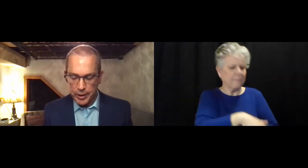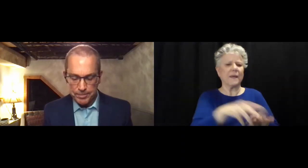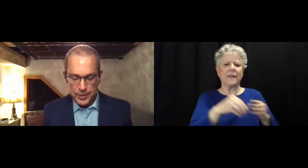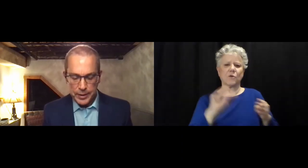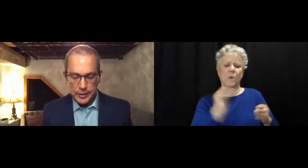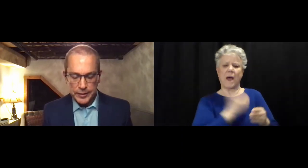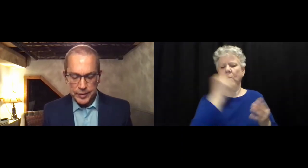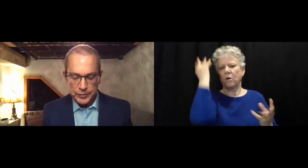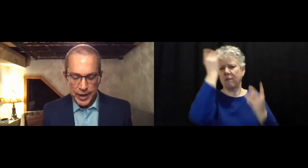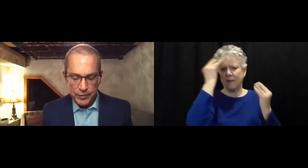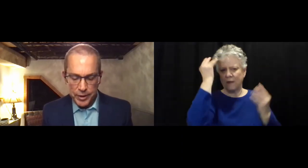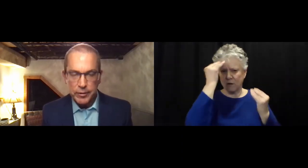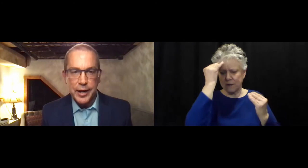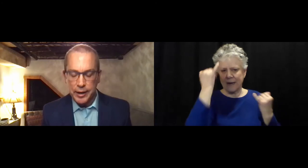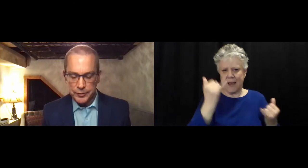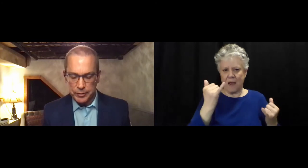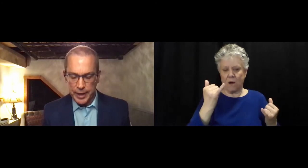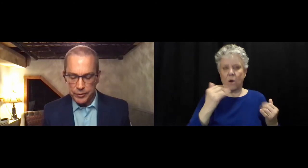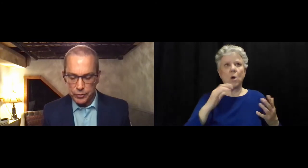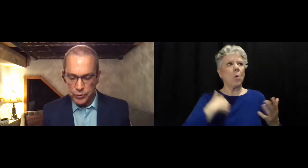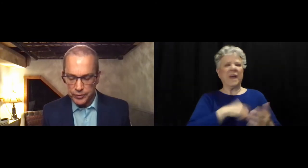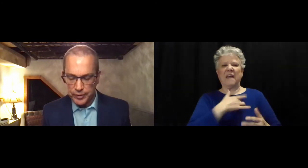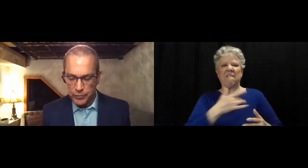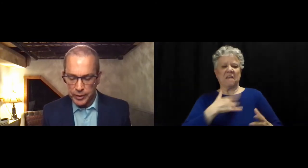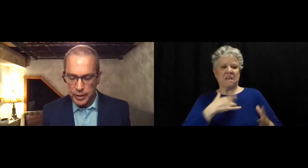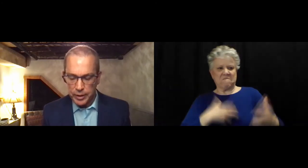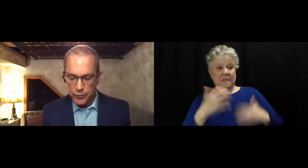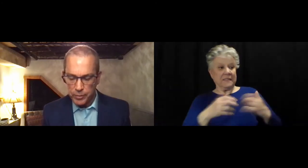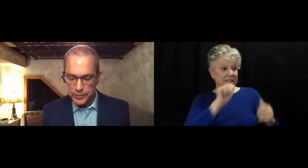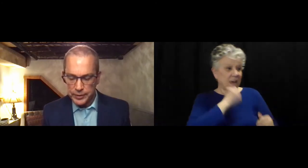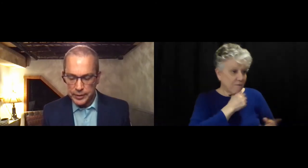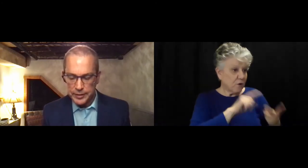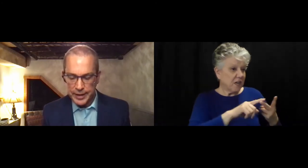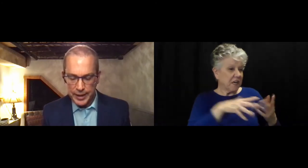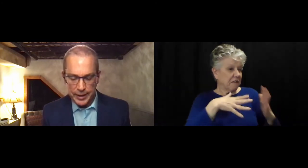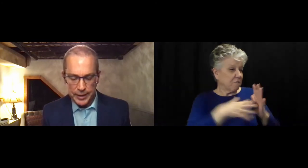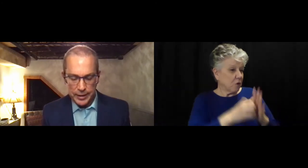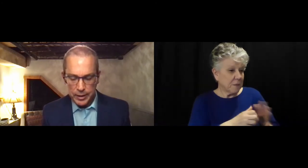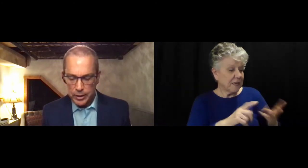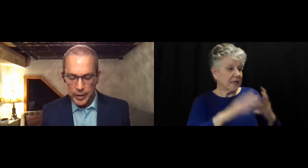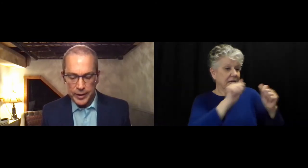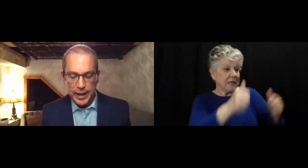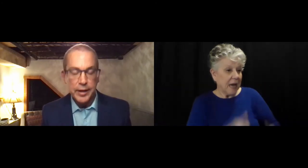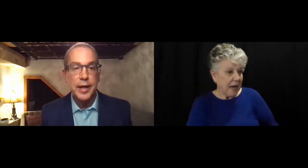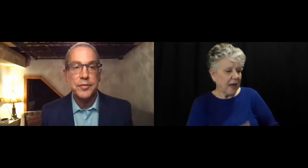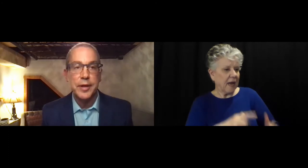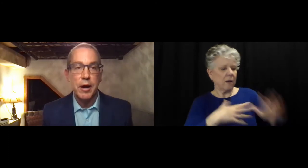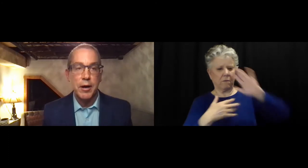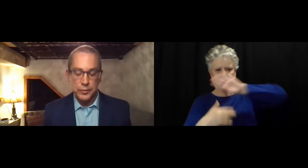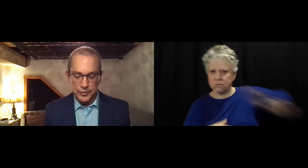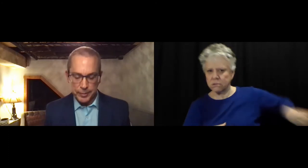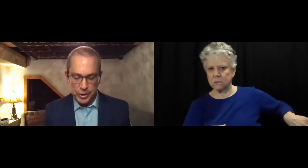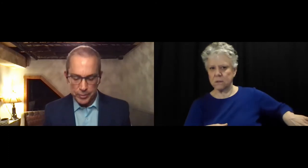thought, leads us to have an utterly hostile attitude towards suffering, infirmity, decay, relegated as